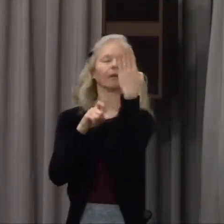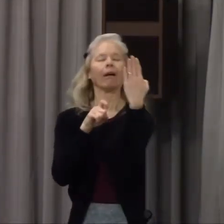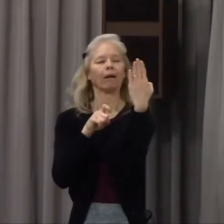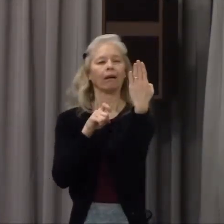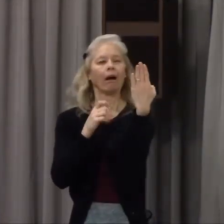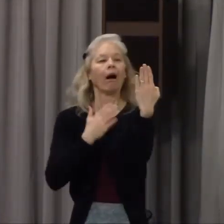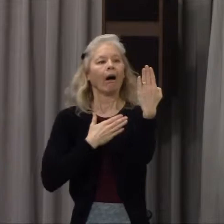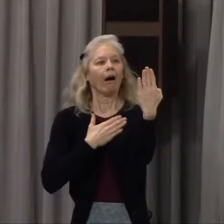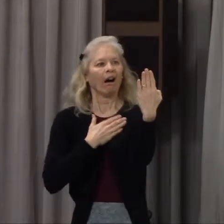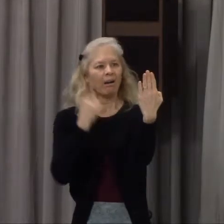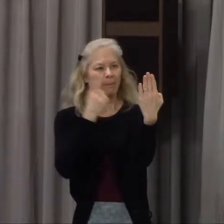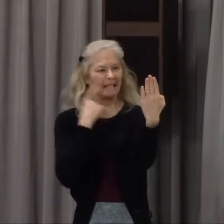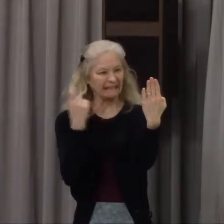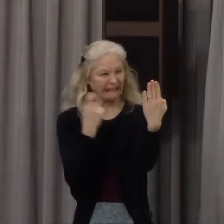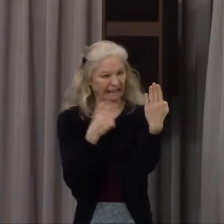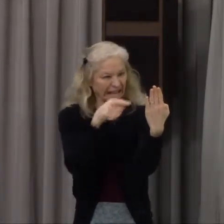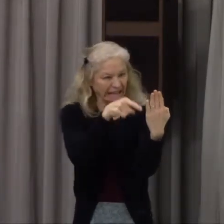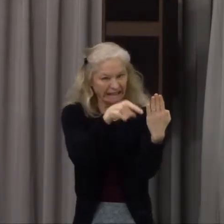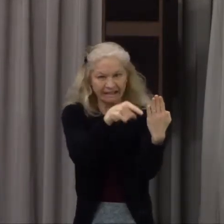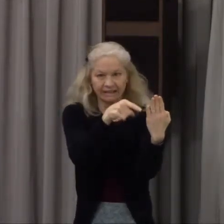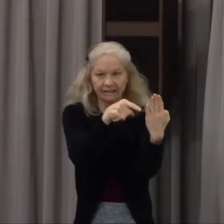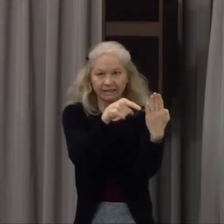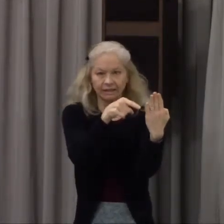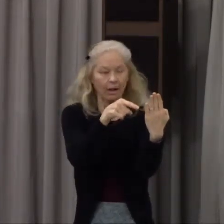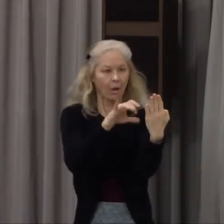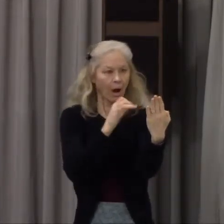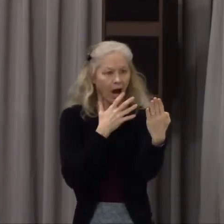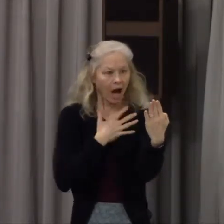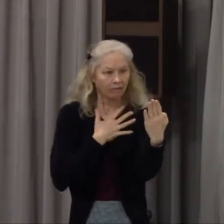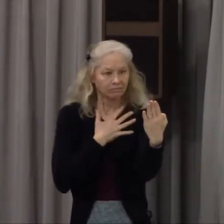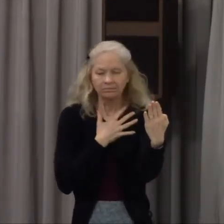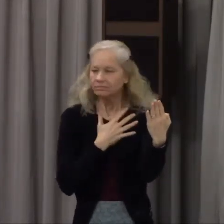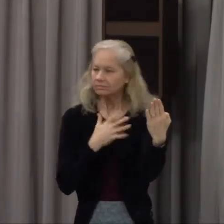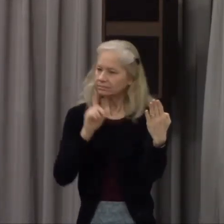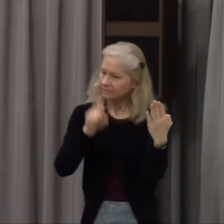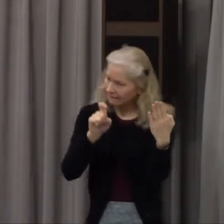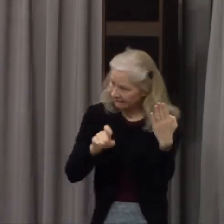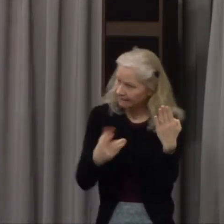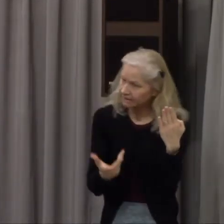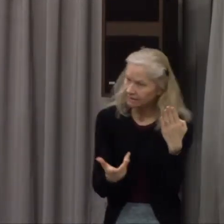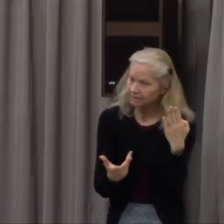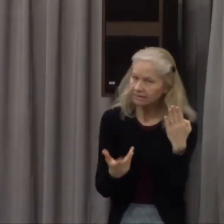God for the sword, amen? Because we need that. We need that.